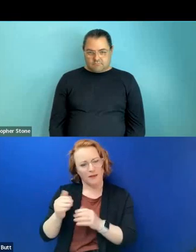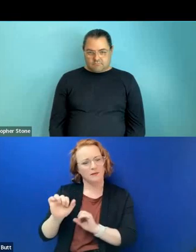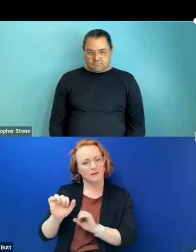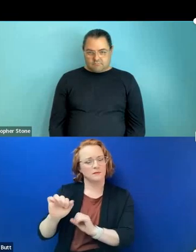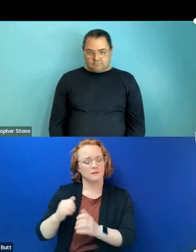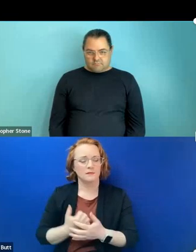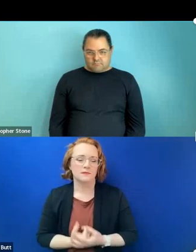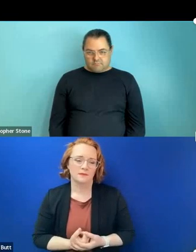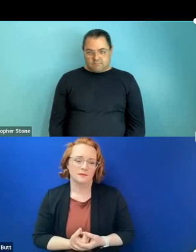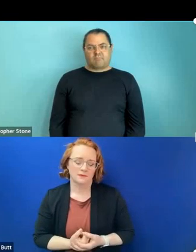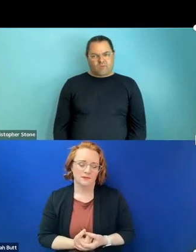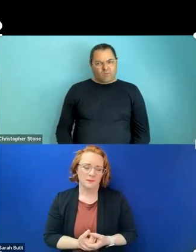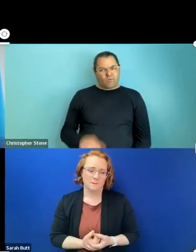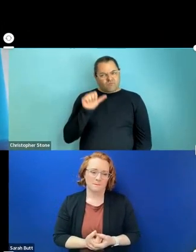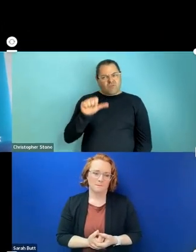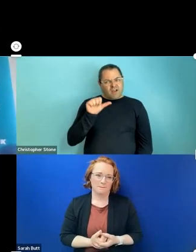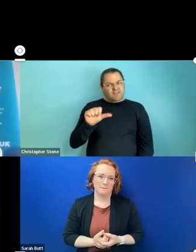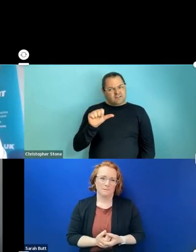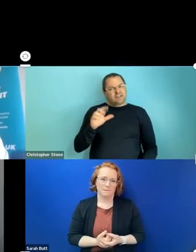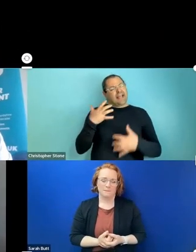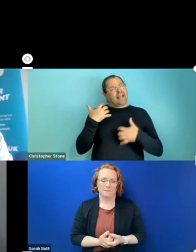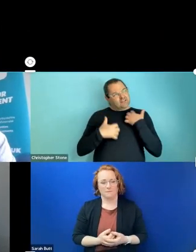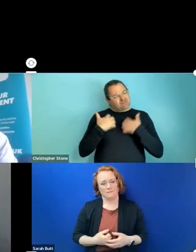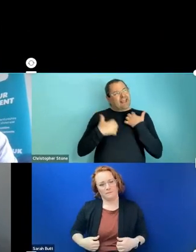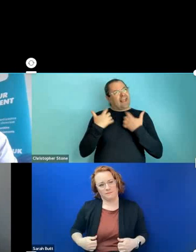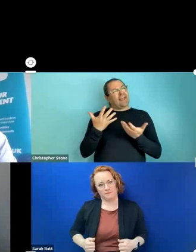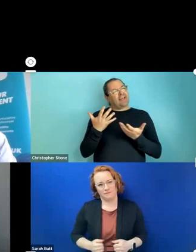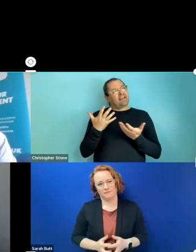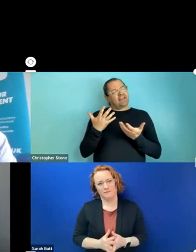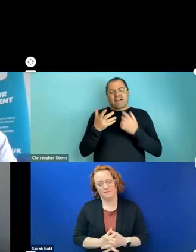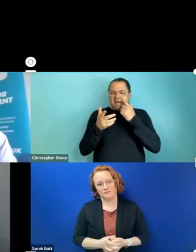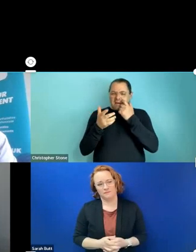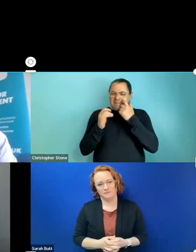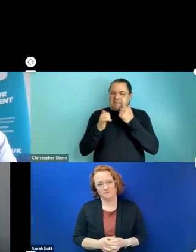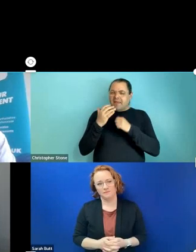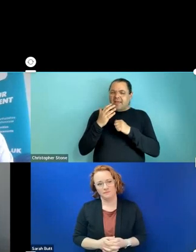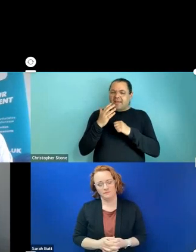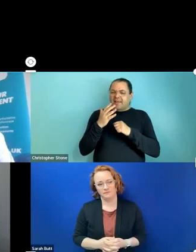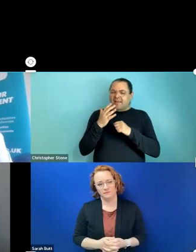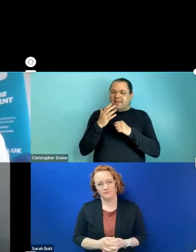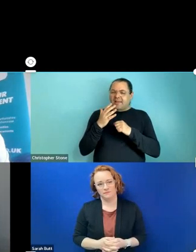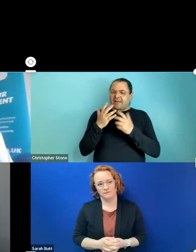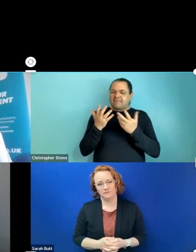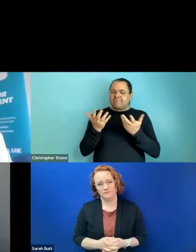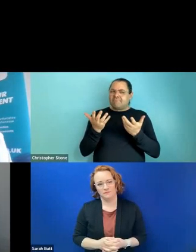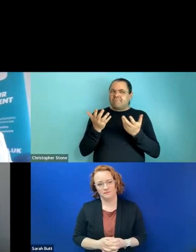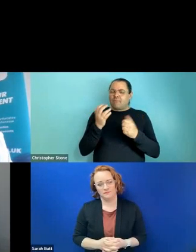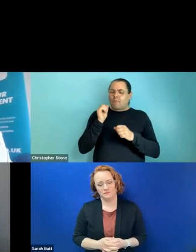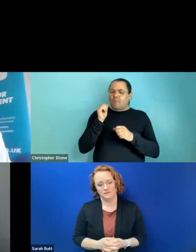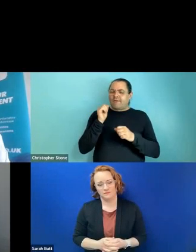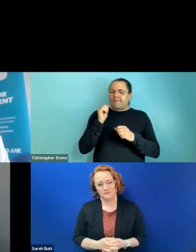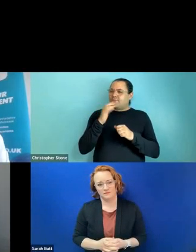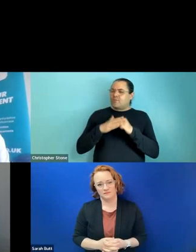Sure. Yeah, no, I mean, that's really interesting. Perhaps it's not something that you'd necessarily think of as part